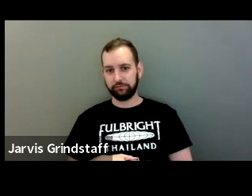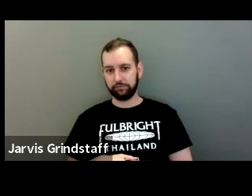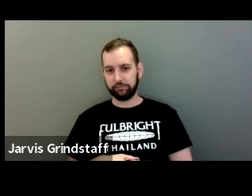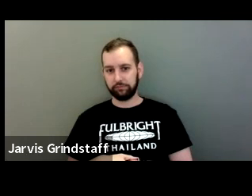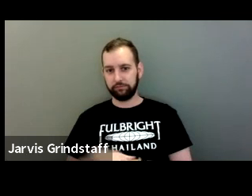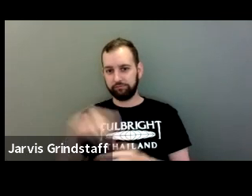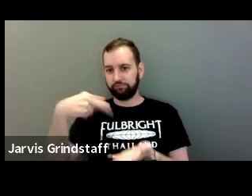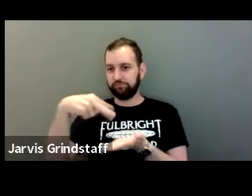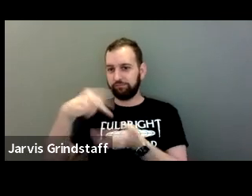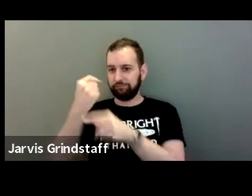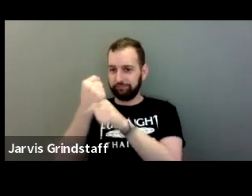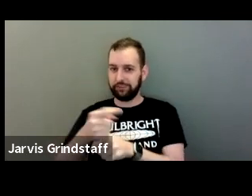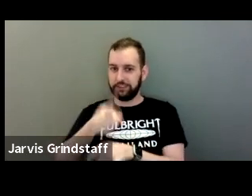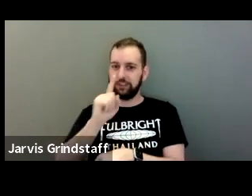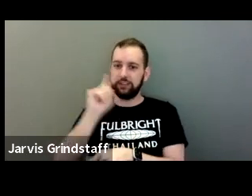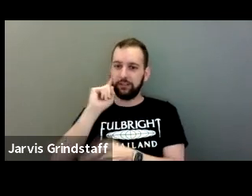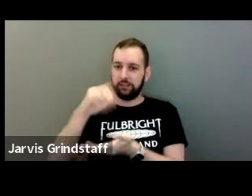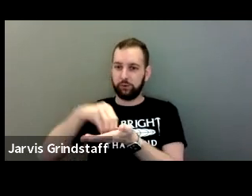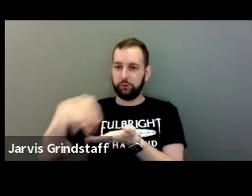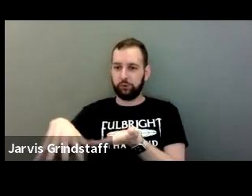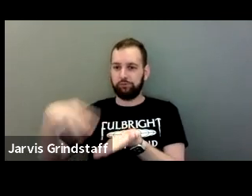So people came from all over the world for this.